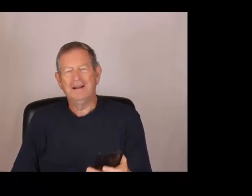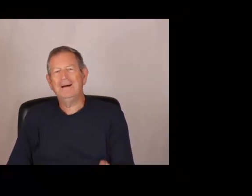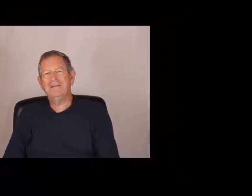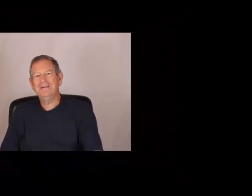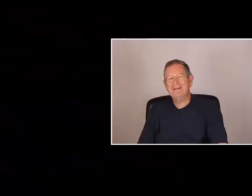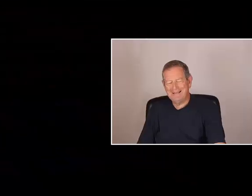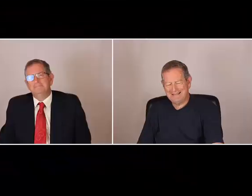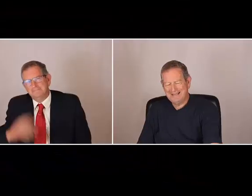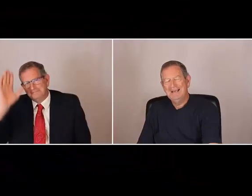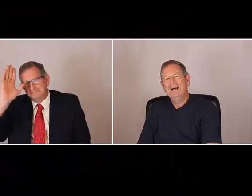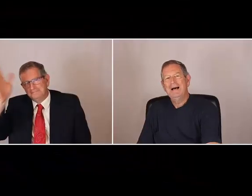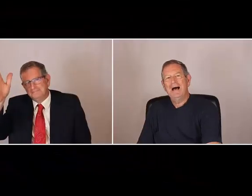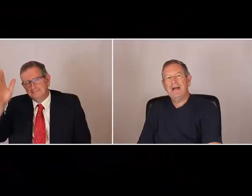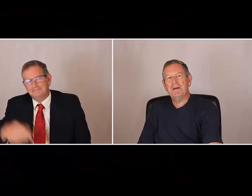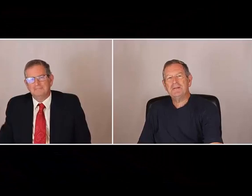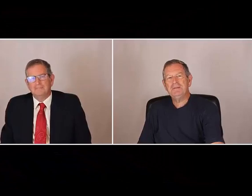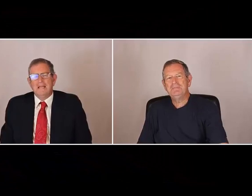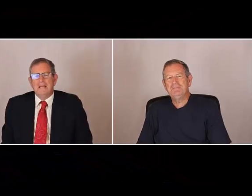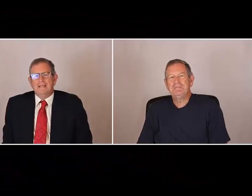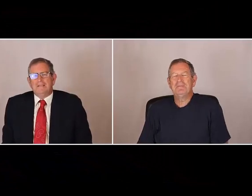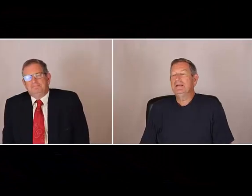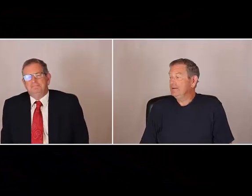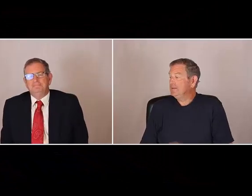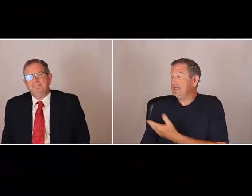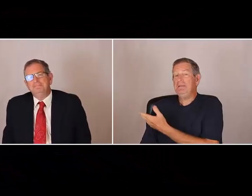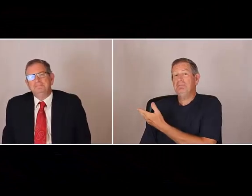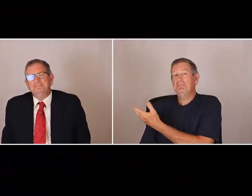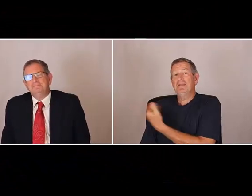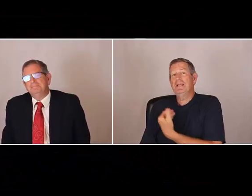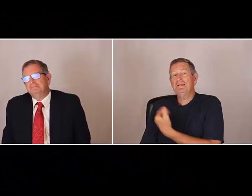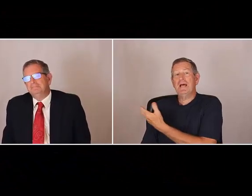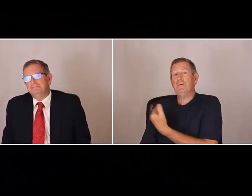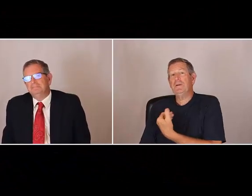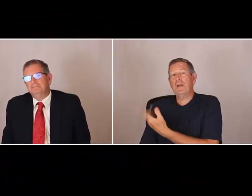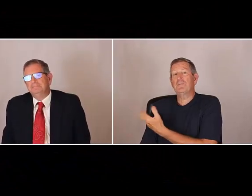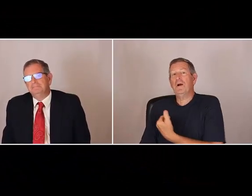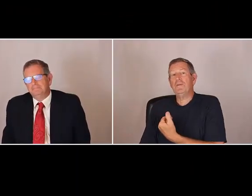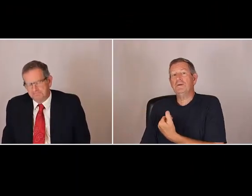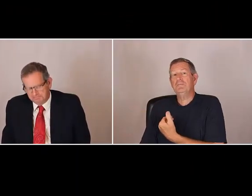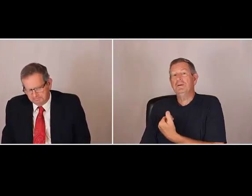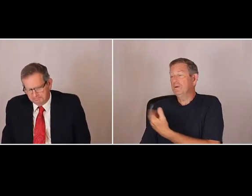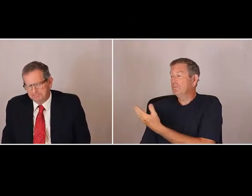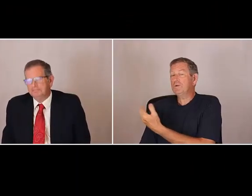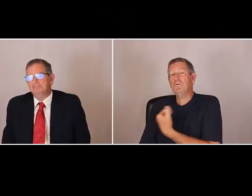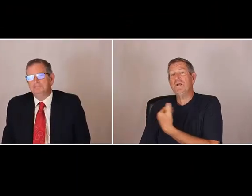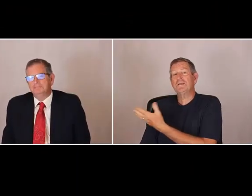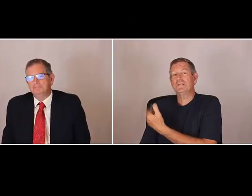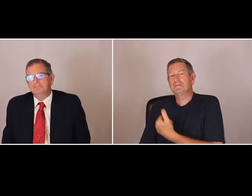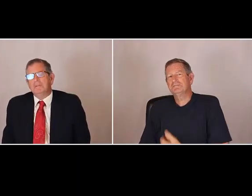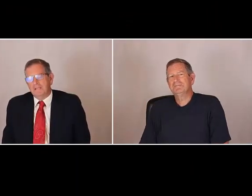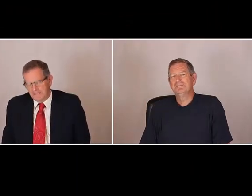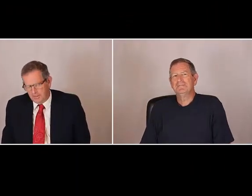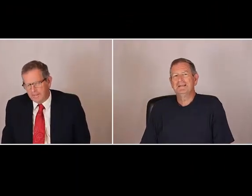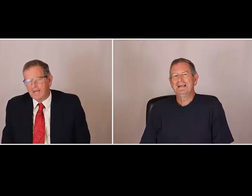Oh, there he is. Hi, Michael. You see, he's not only my brother, we're twins. Indeed we